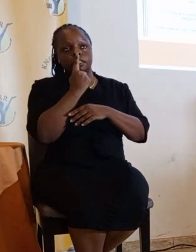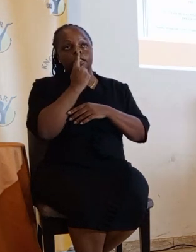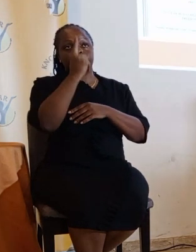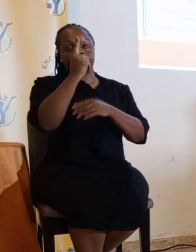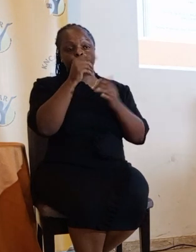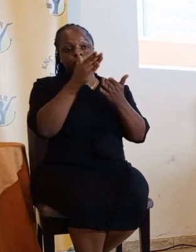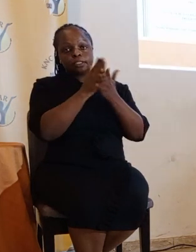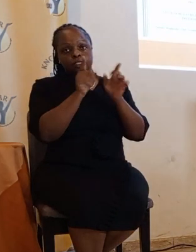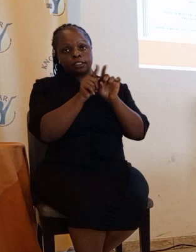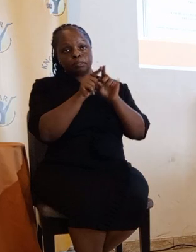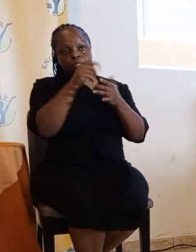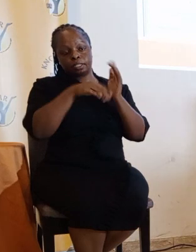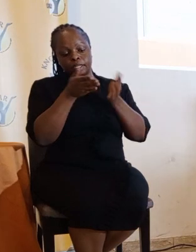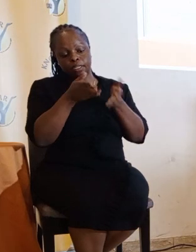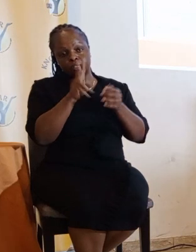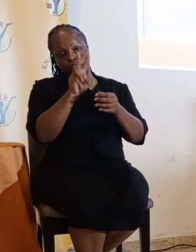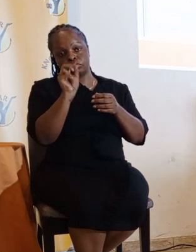the current